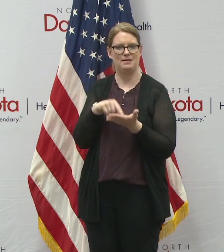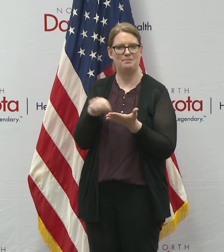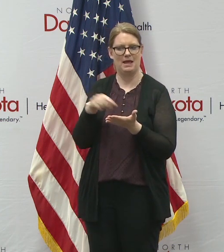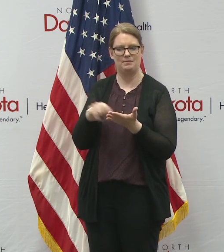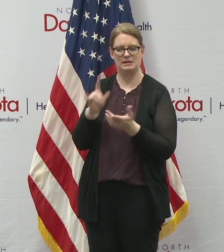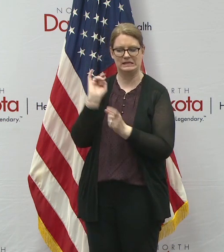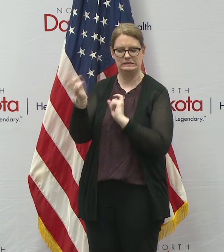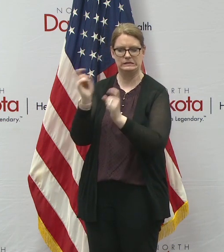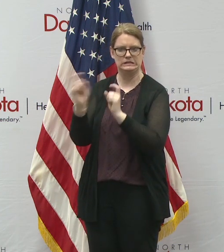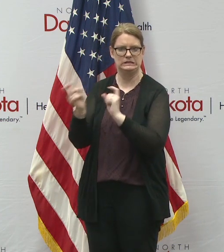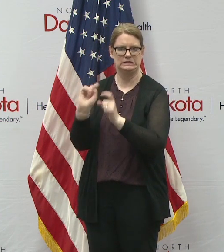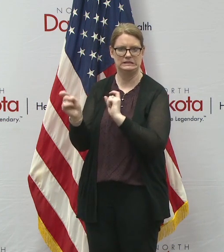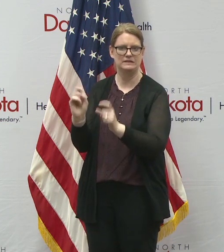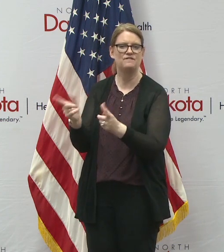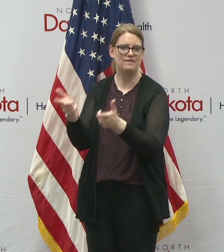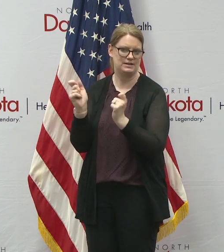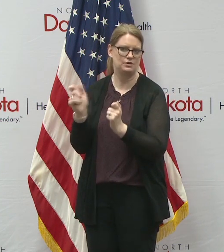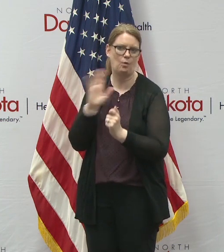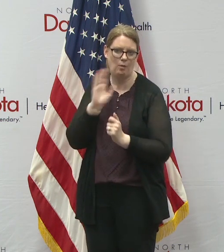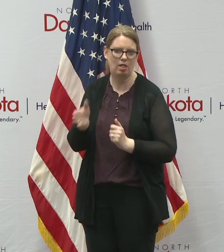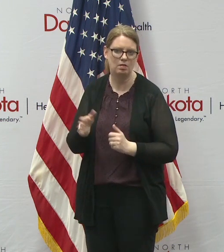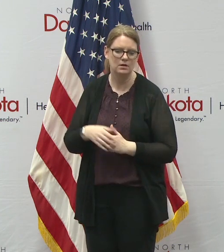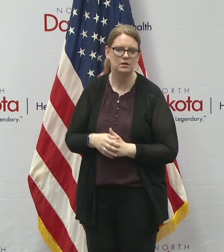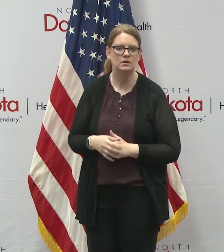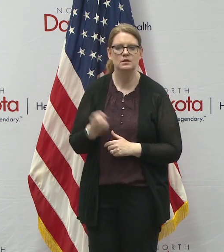more quickly, and